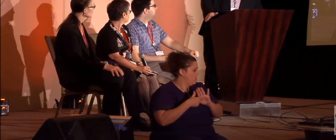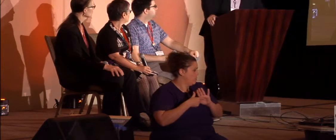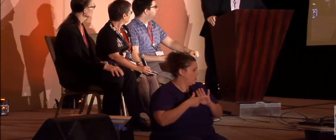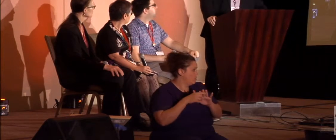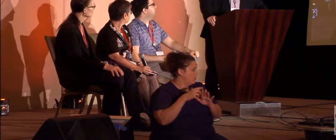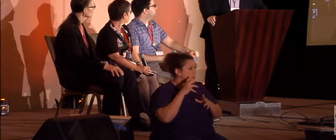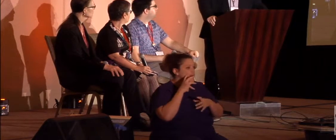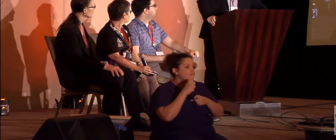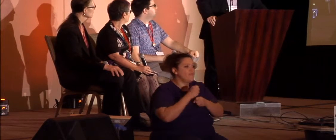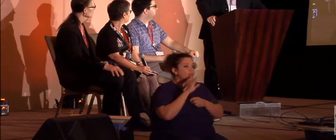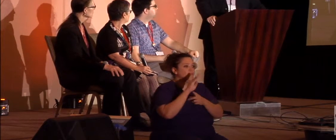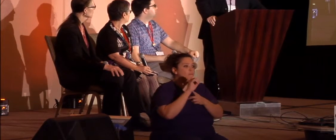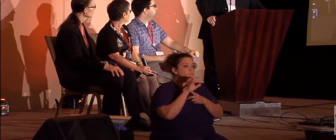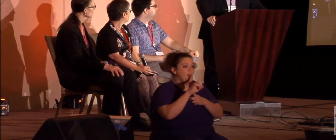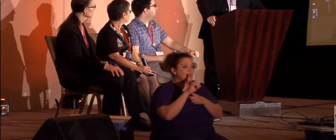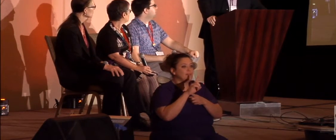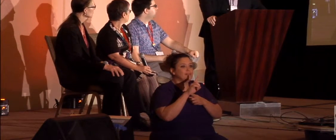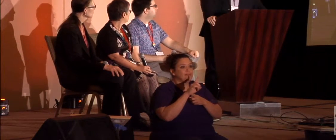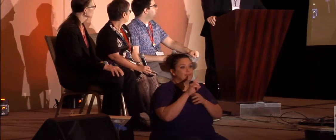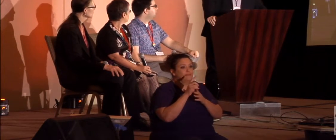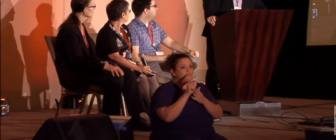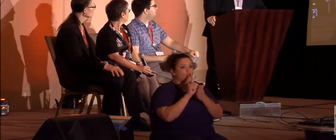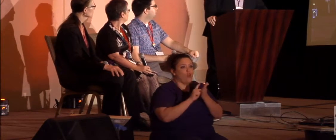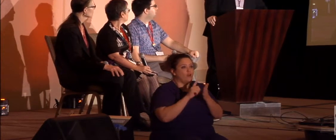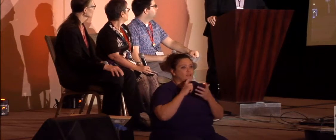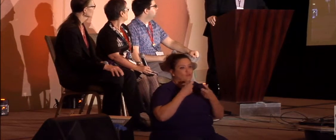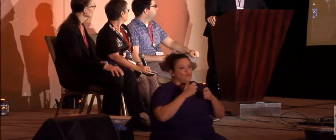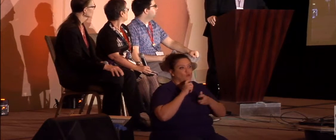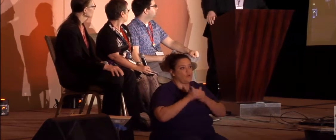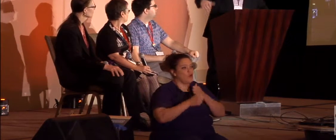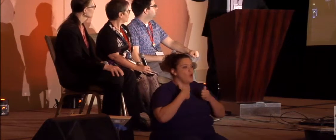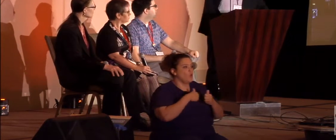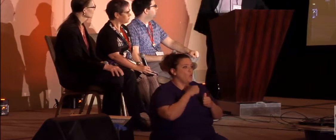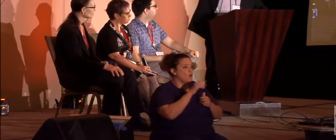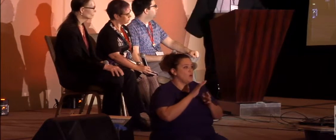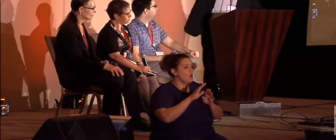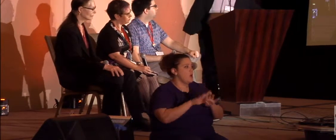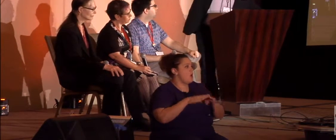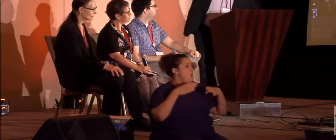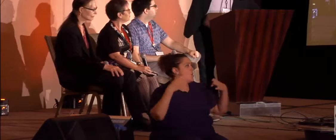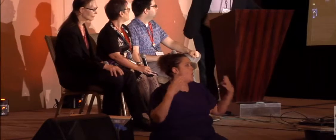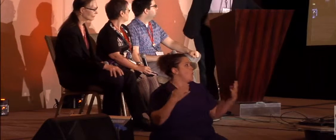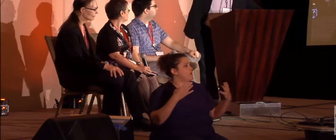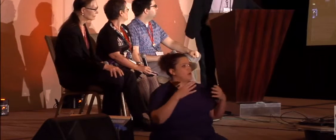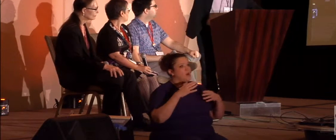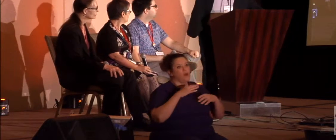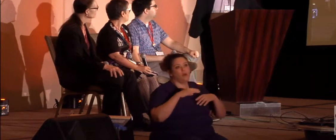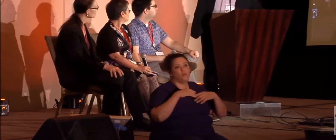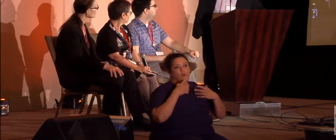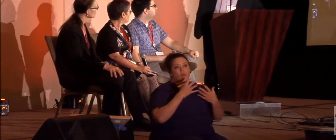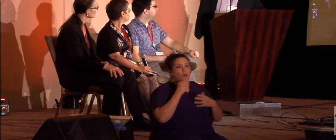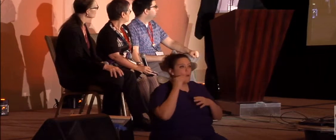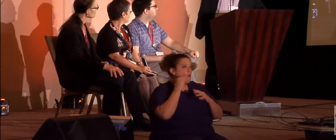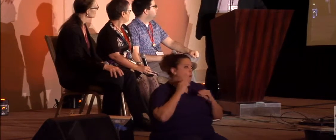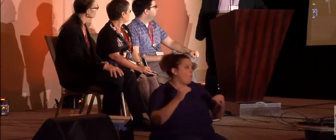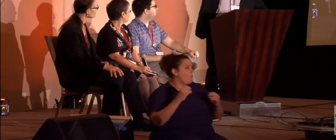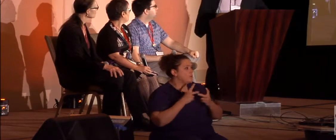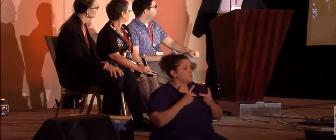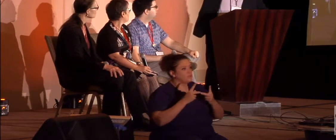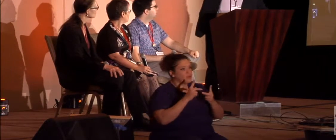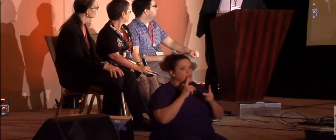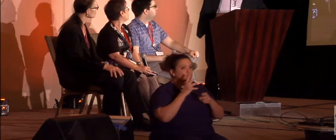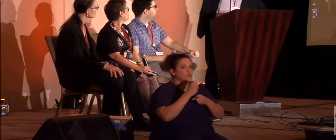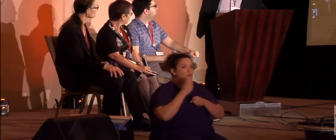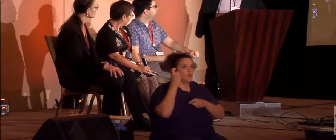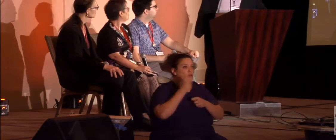faith-based initiatives. American Atheist is probably not going to open a soup kitchen and get federal money under the faith-based initiatives, because we would like